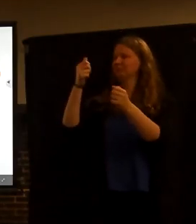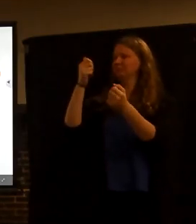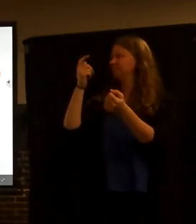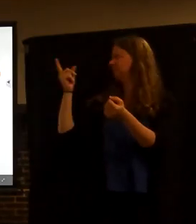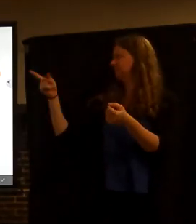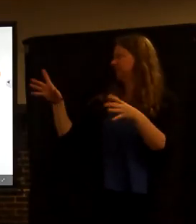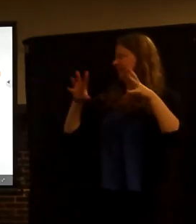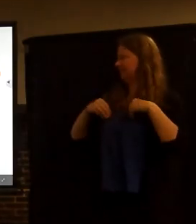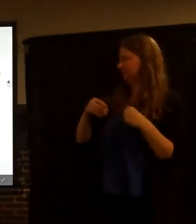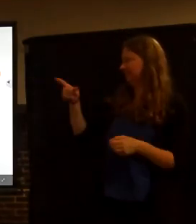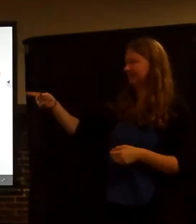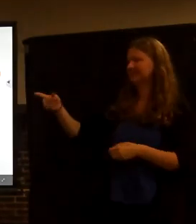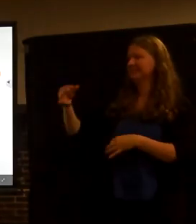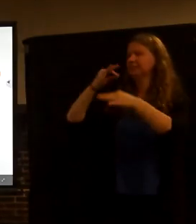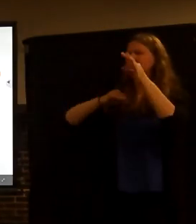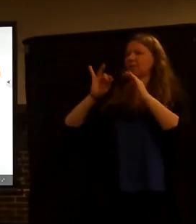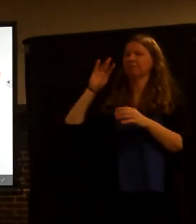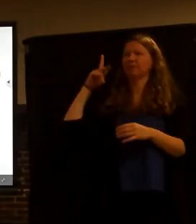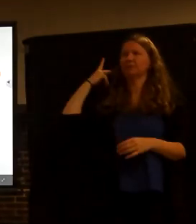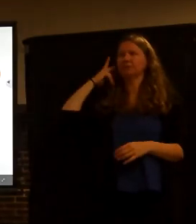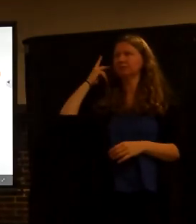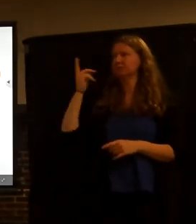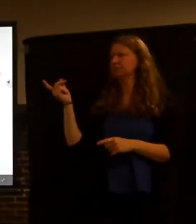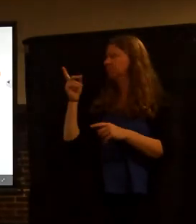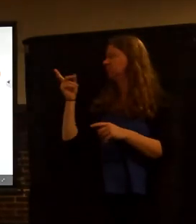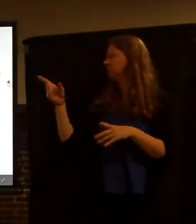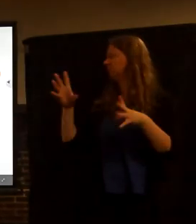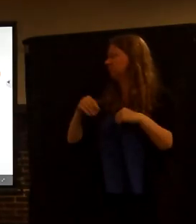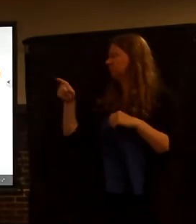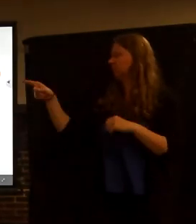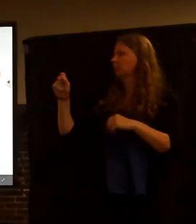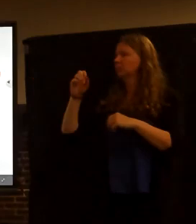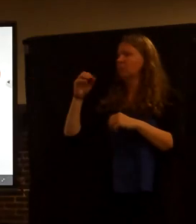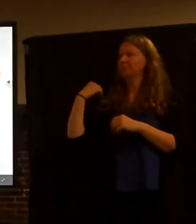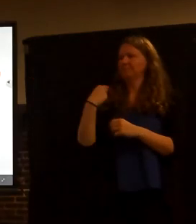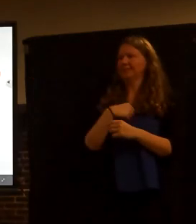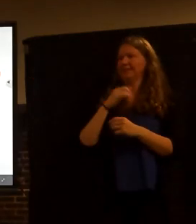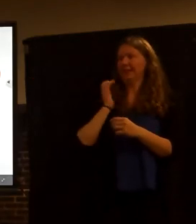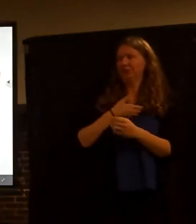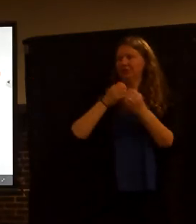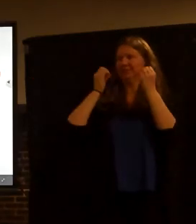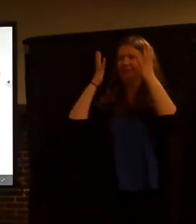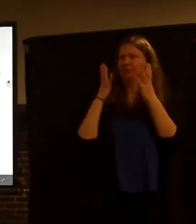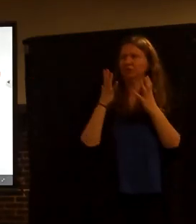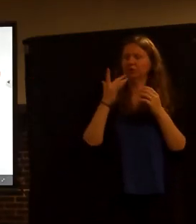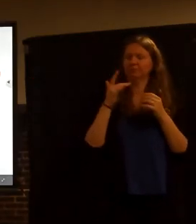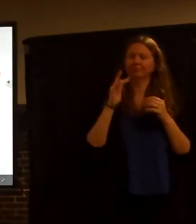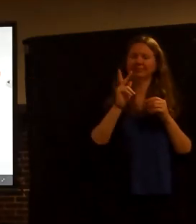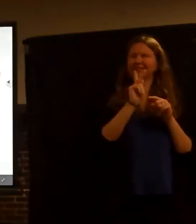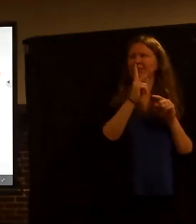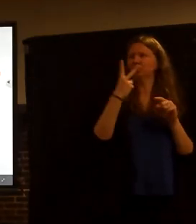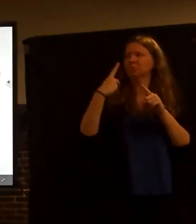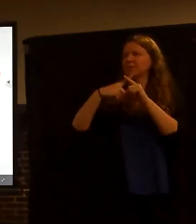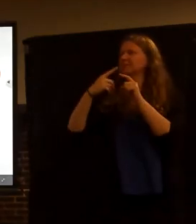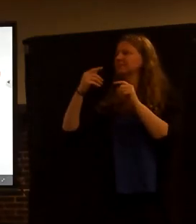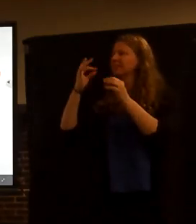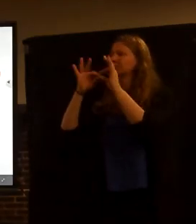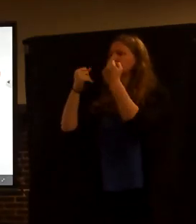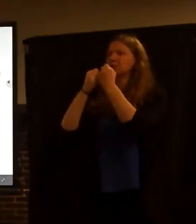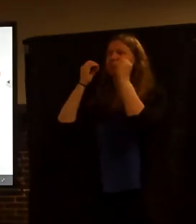The Reading Literacy Center recognized that this is a good alternative to the phonics-based